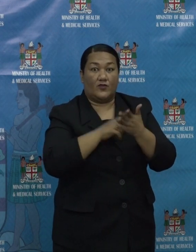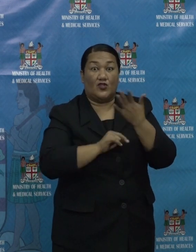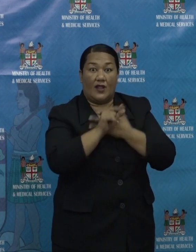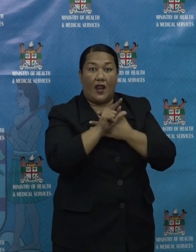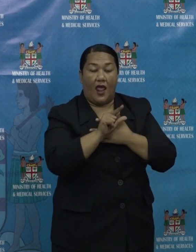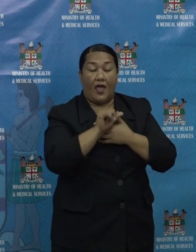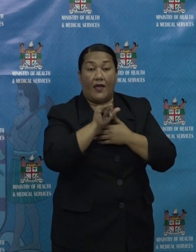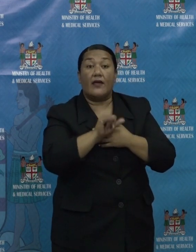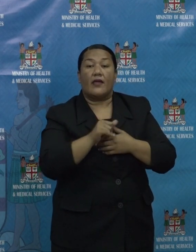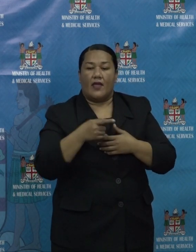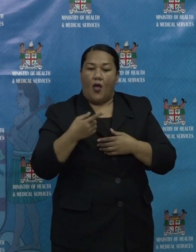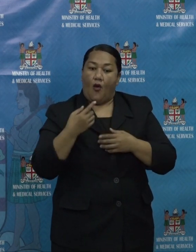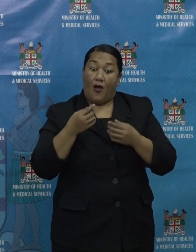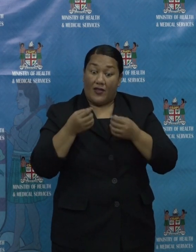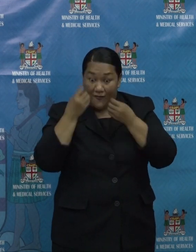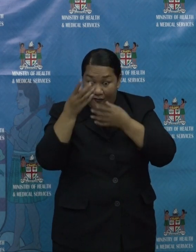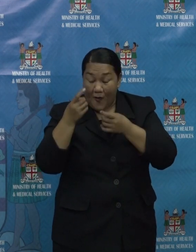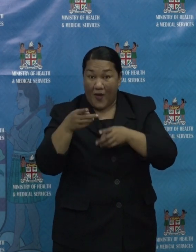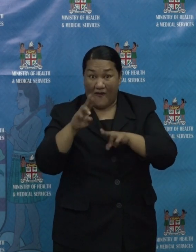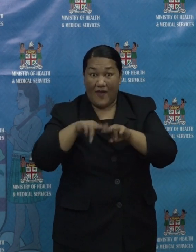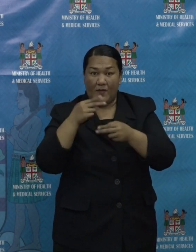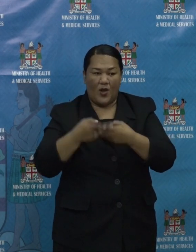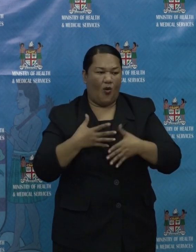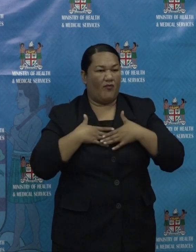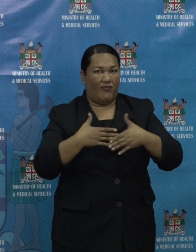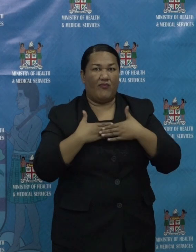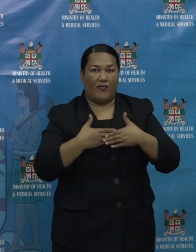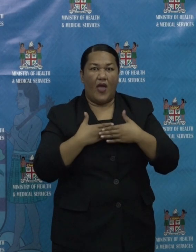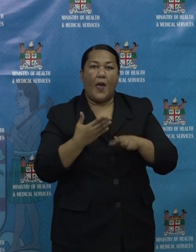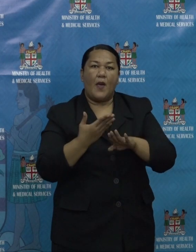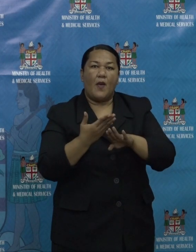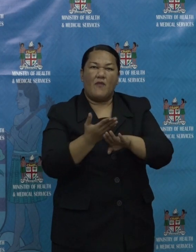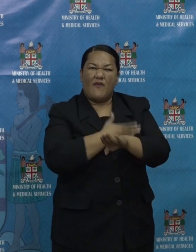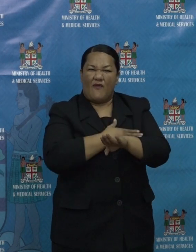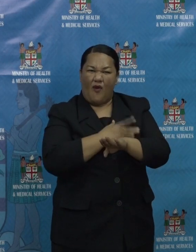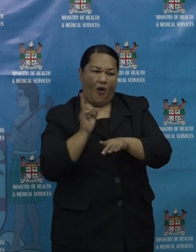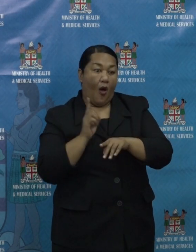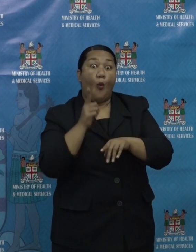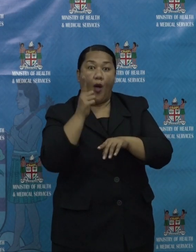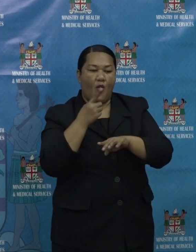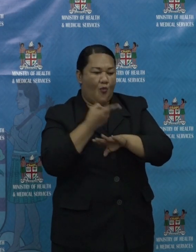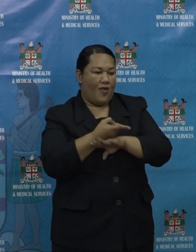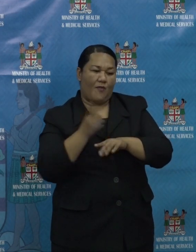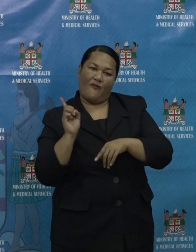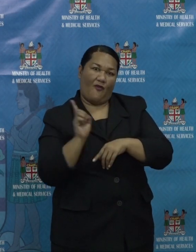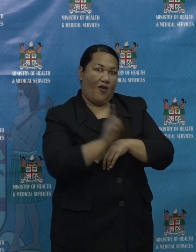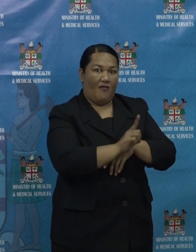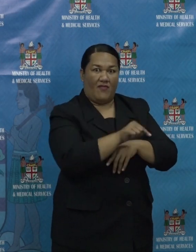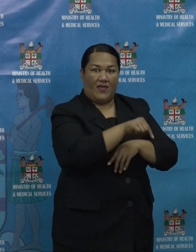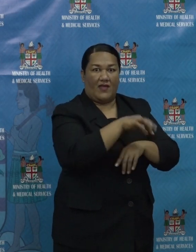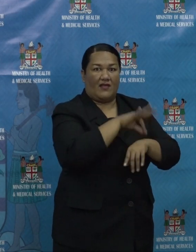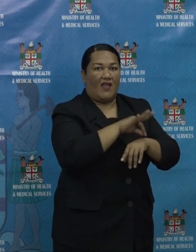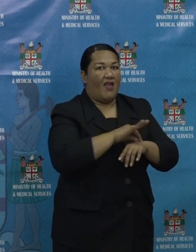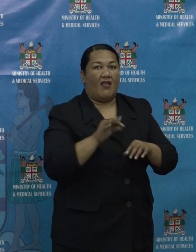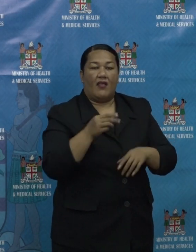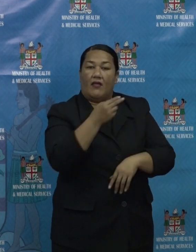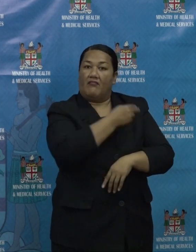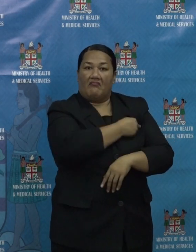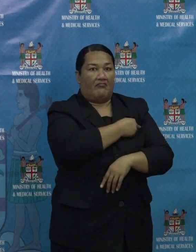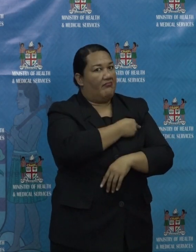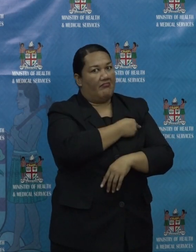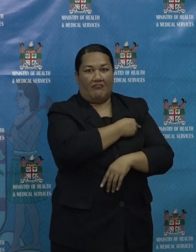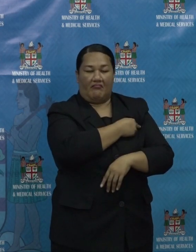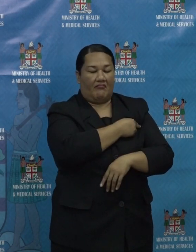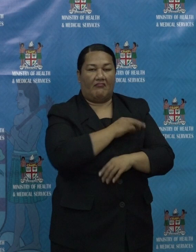and shortness of breath at least a week prior to coming to a health facility. She was not vaccinated. The